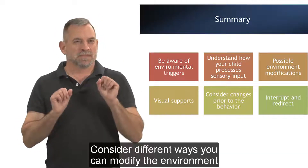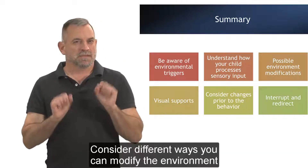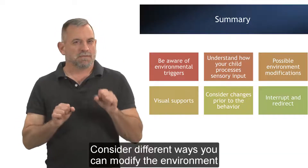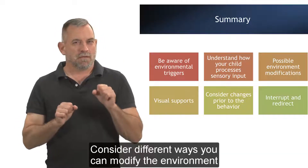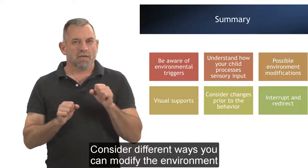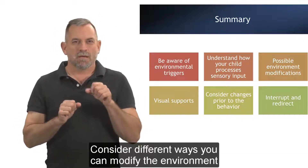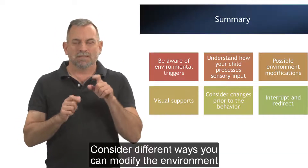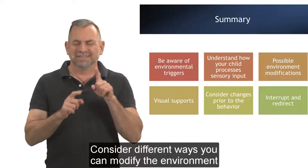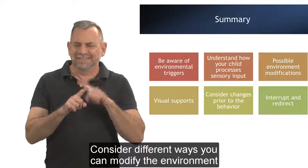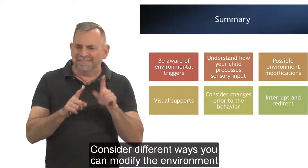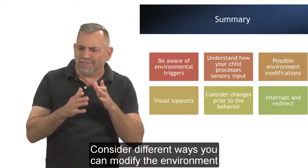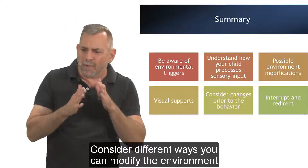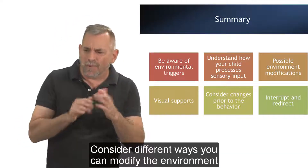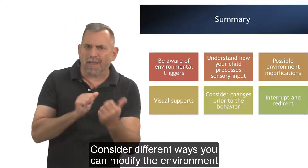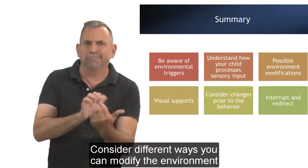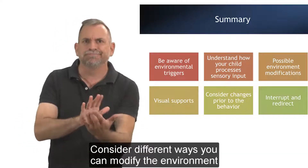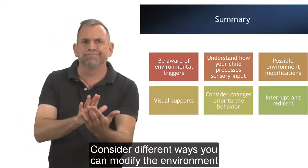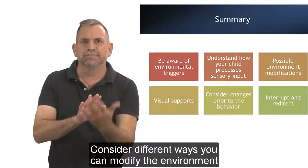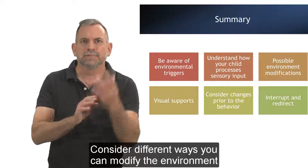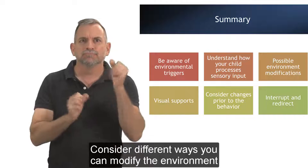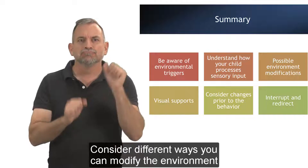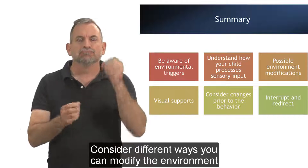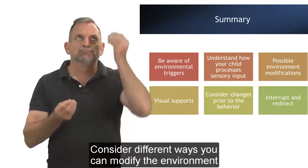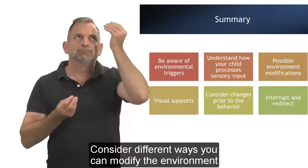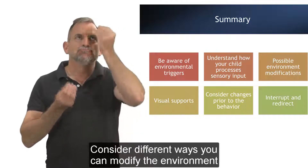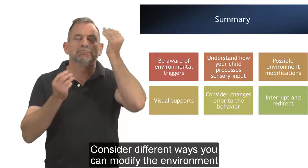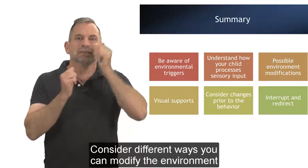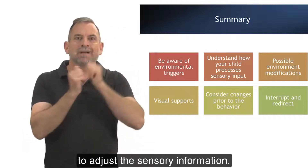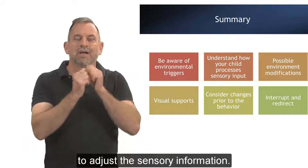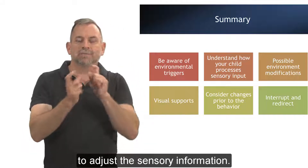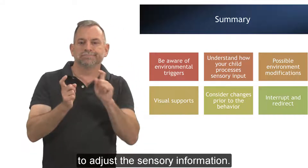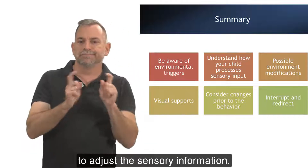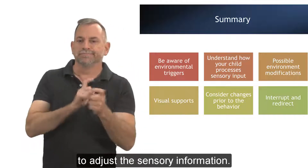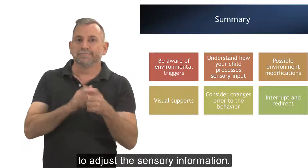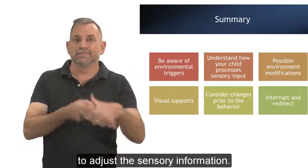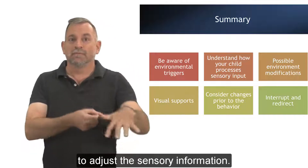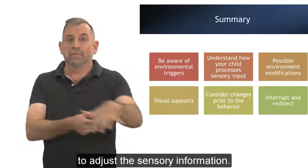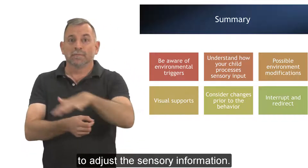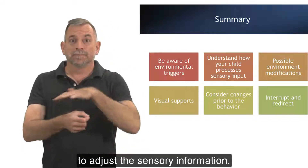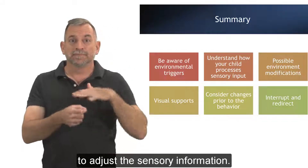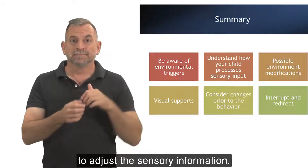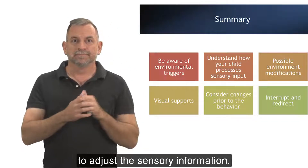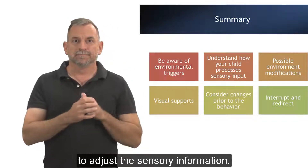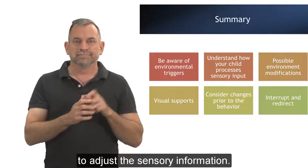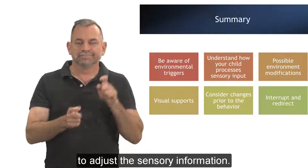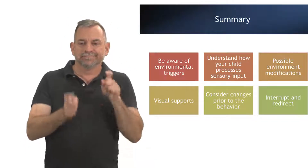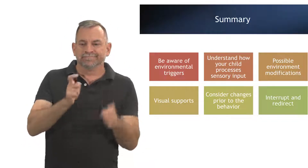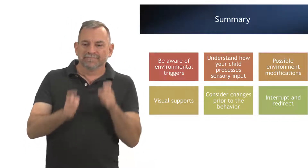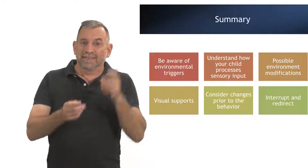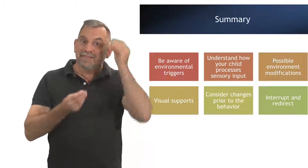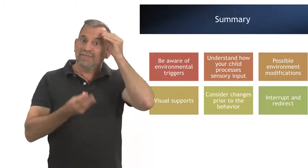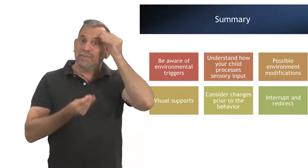Consider different ways you can modify the environment to adjust the sensory information.